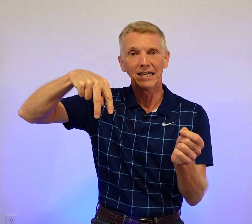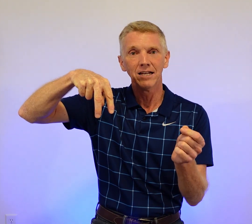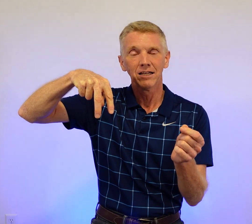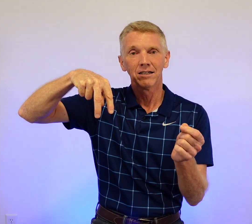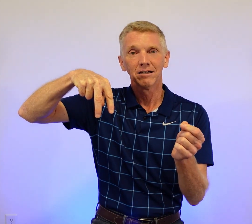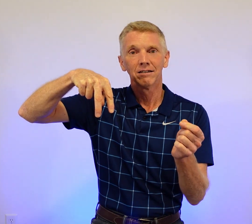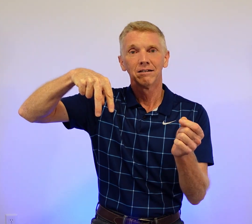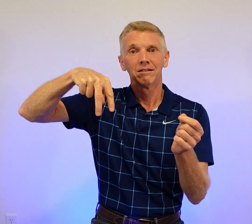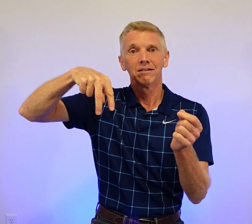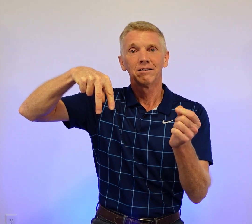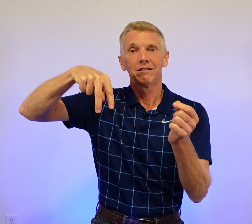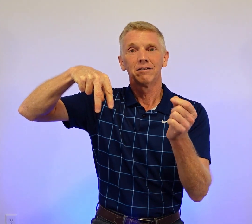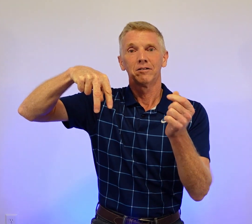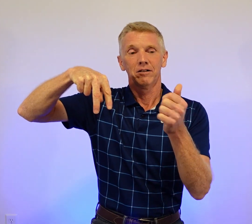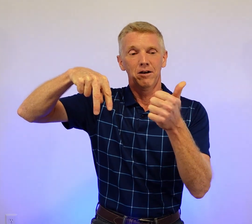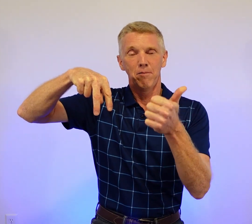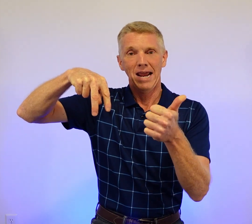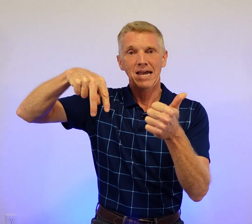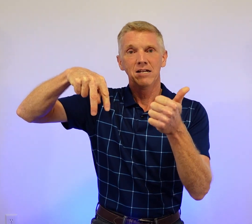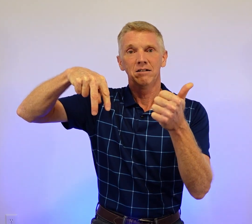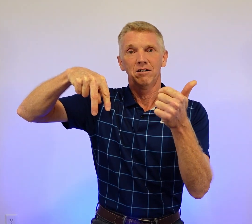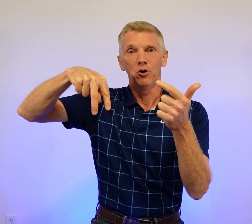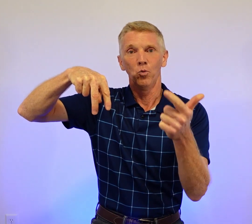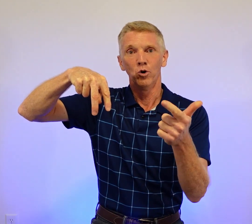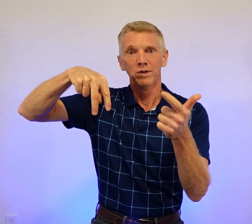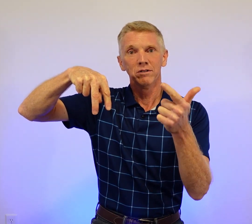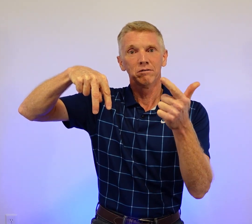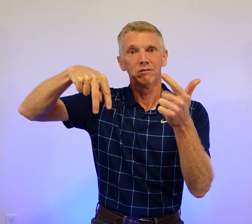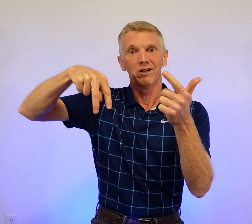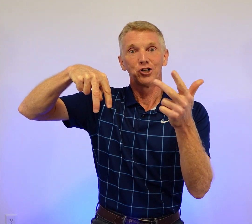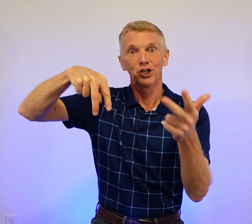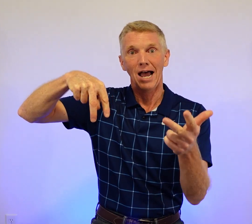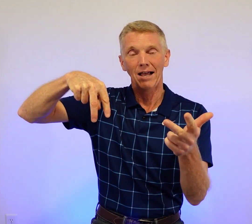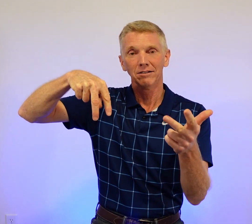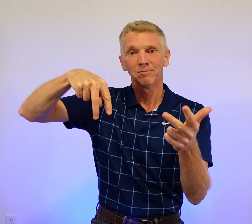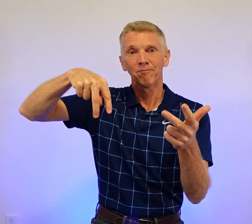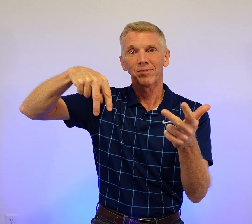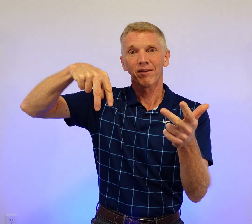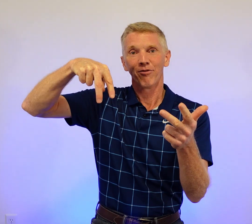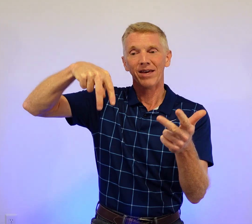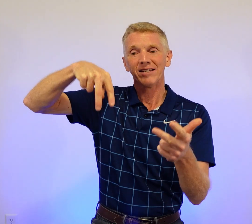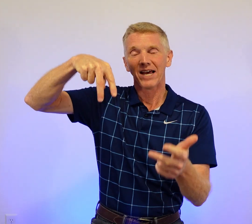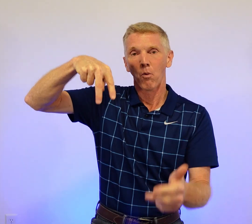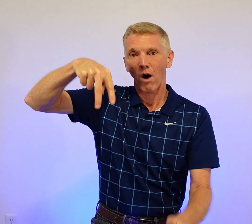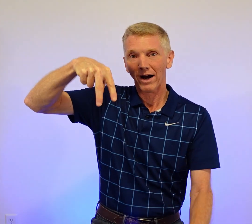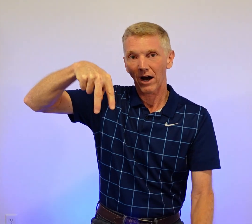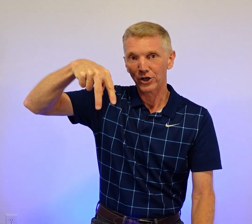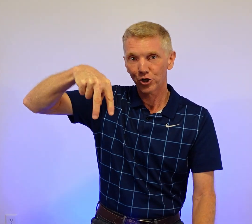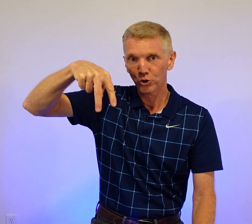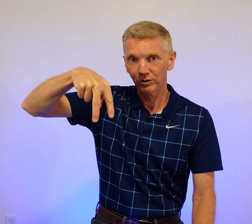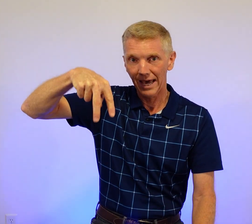two-legged, a man, a woman, a child, things that walk on two